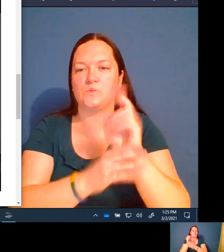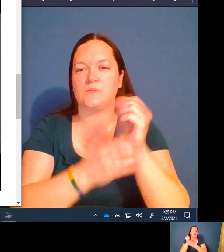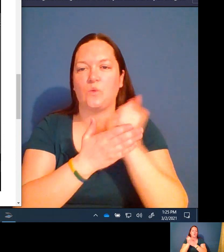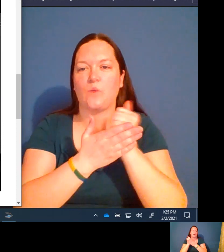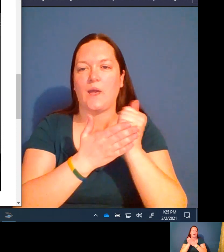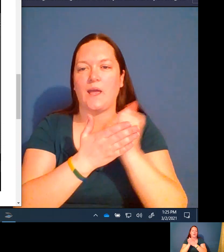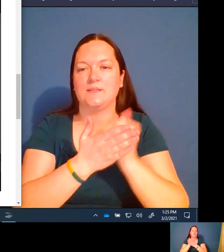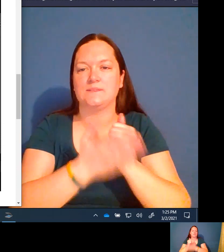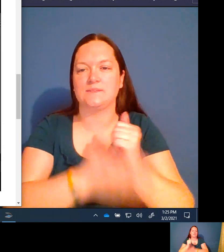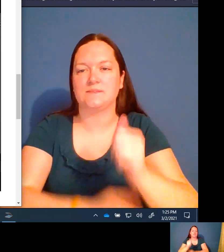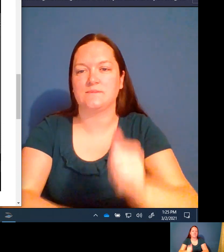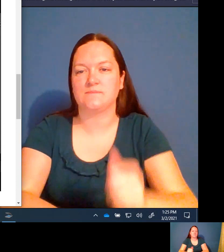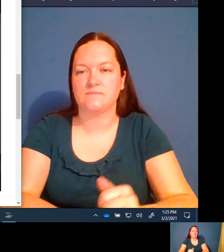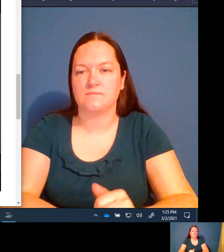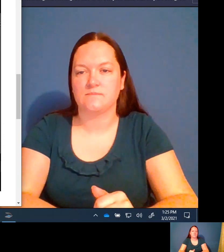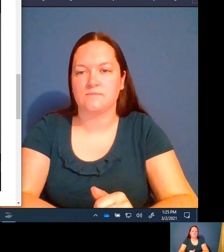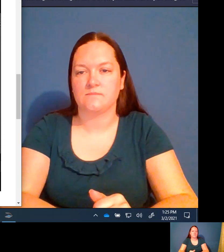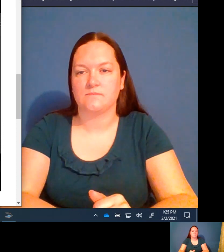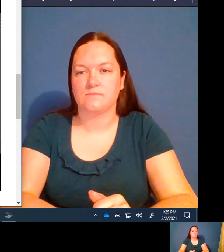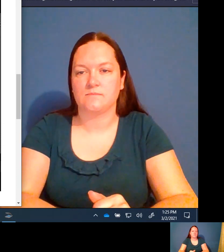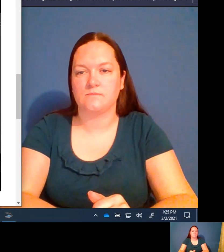tool,